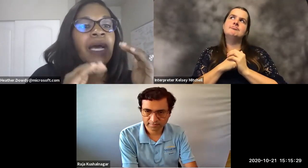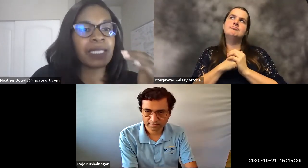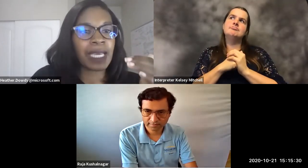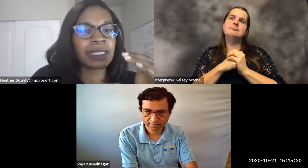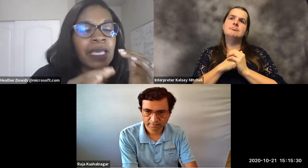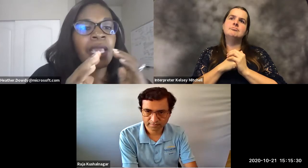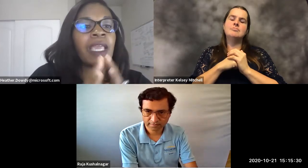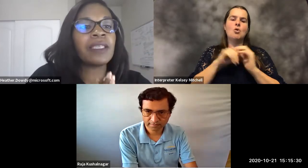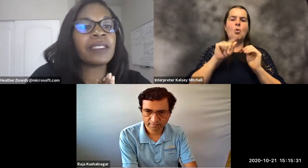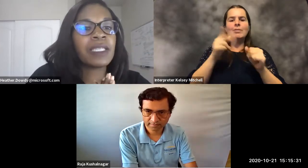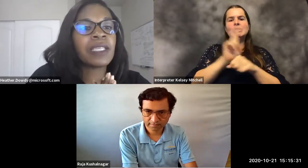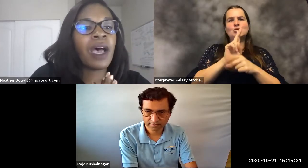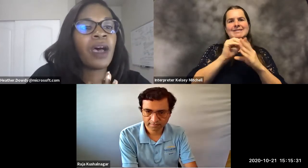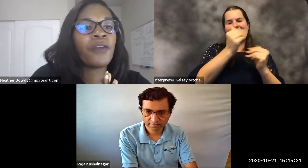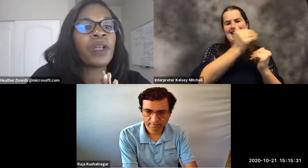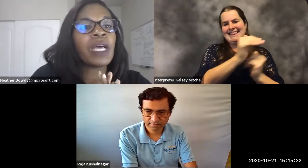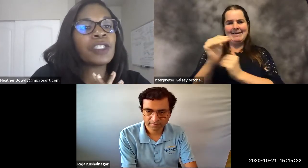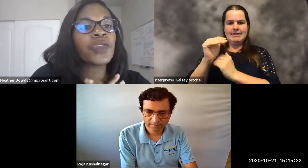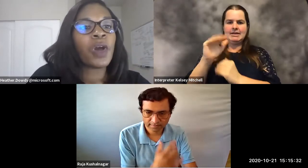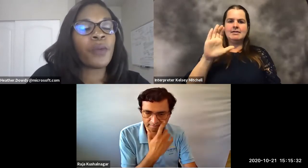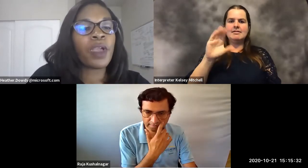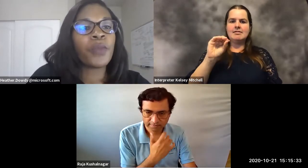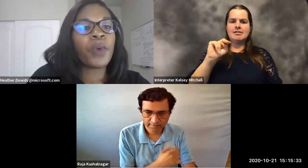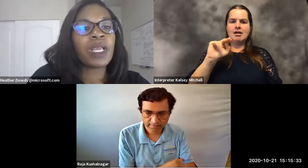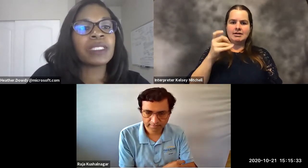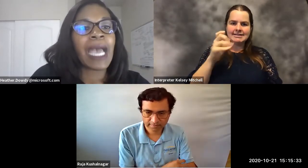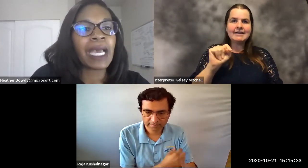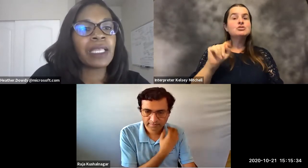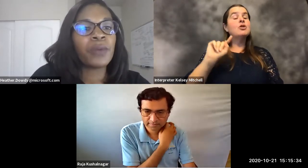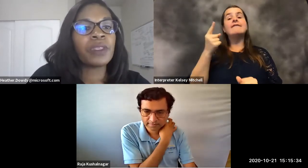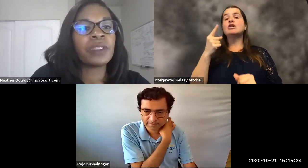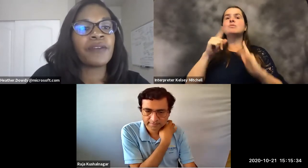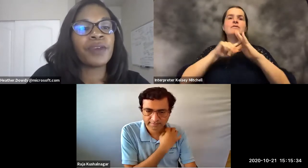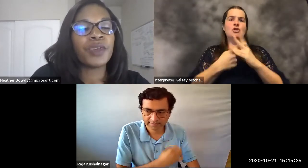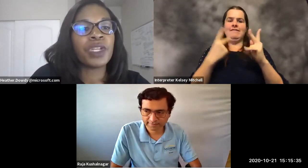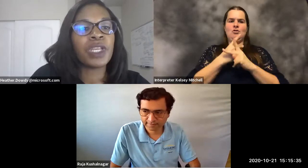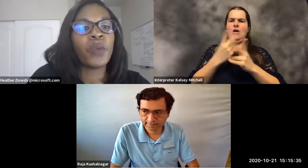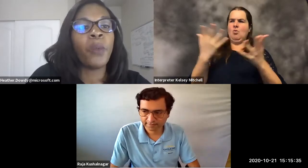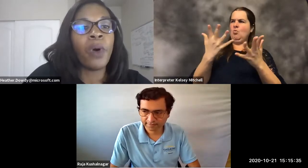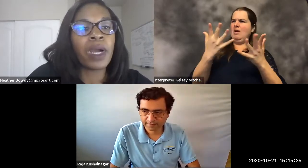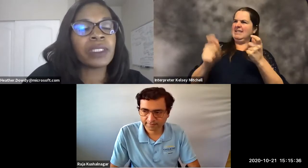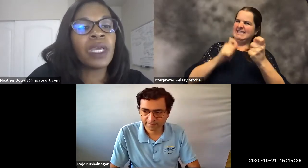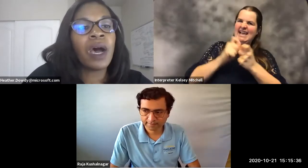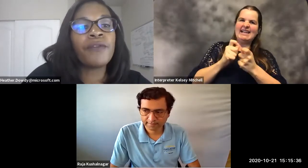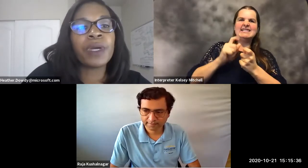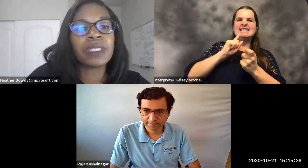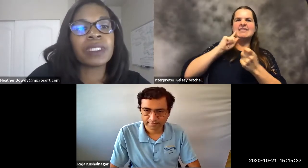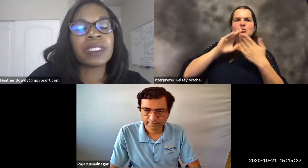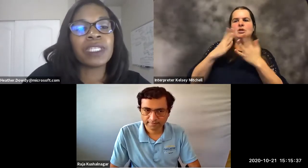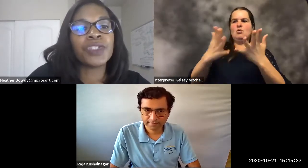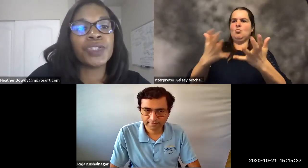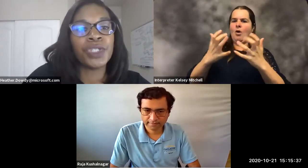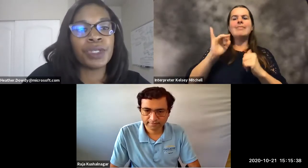confined context, in the sense of, let's start with what exactly would the deaf community want a